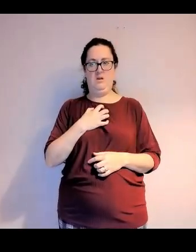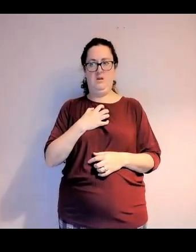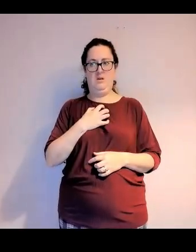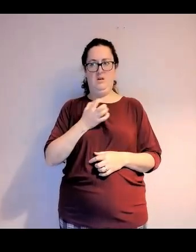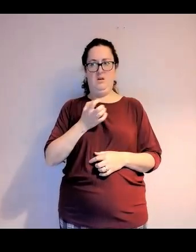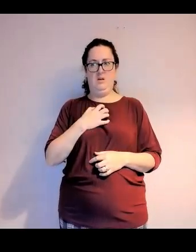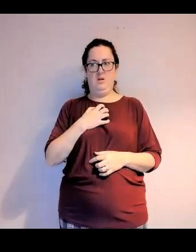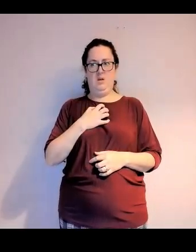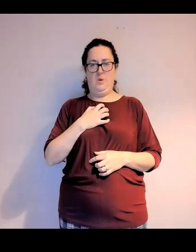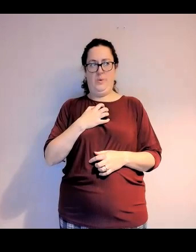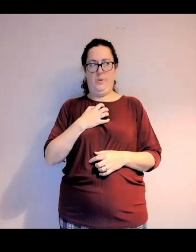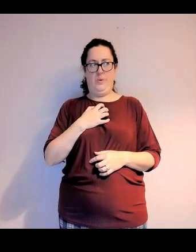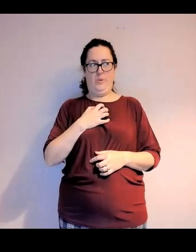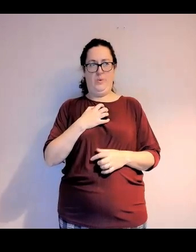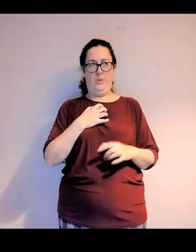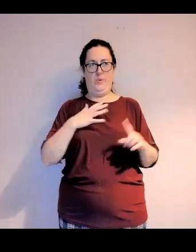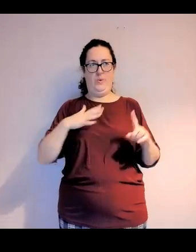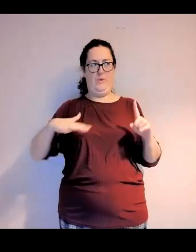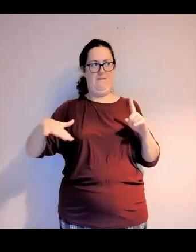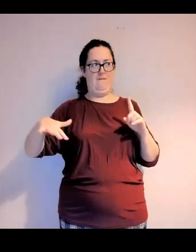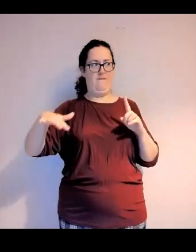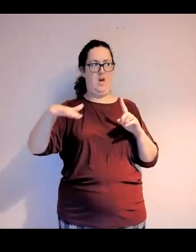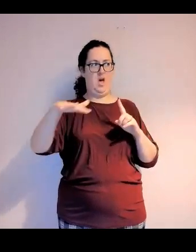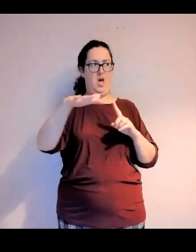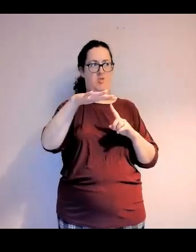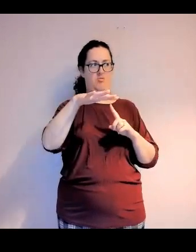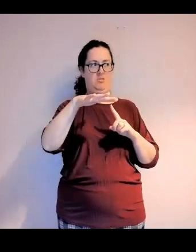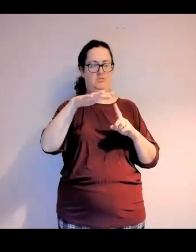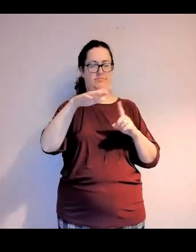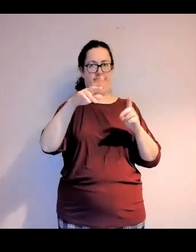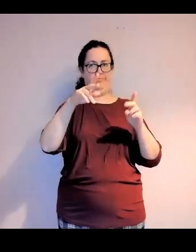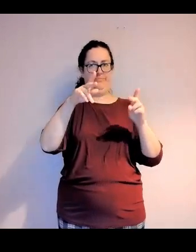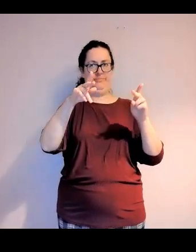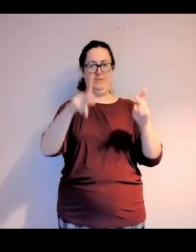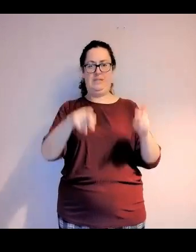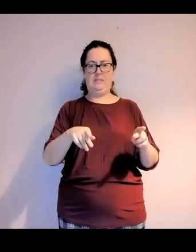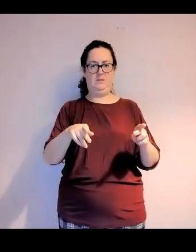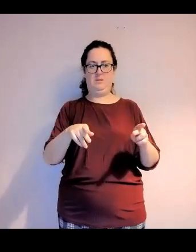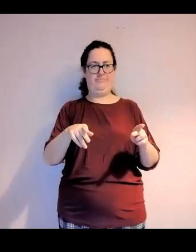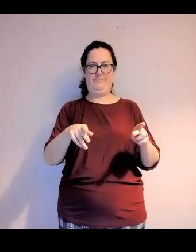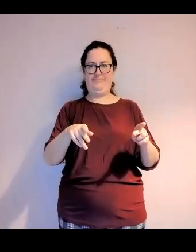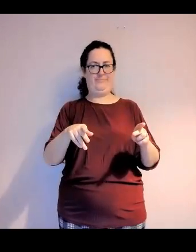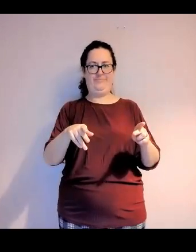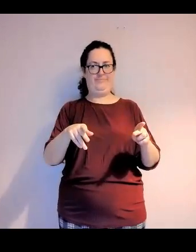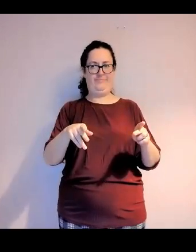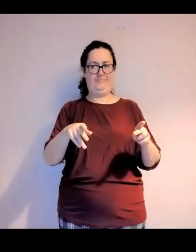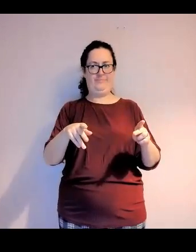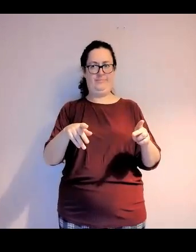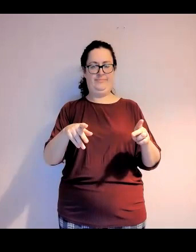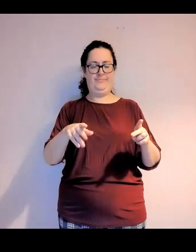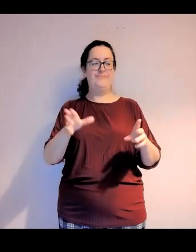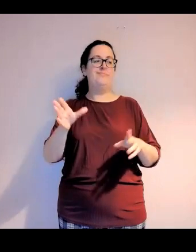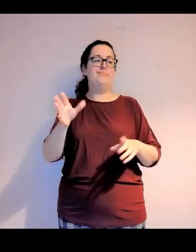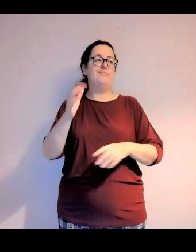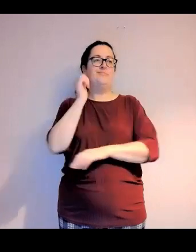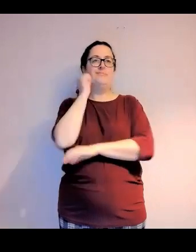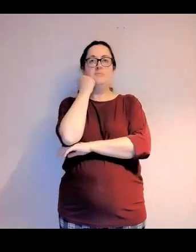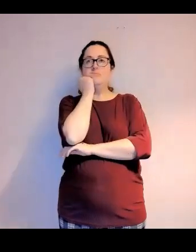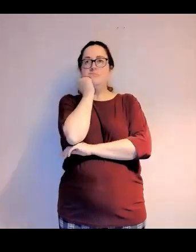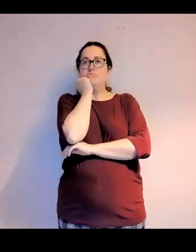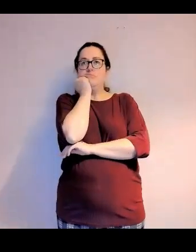as the environment to me is dead. I wait, listening to your